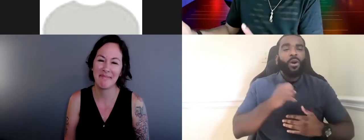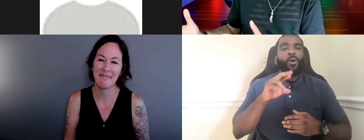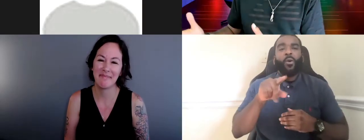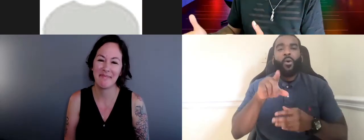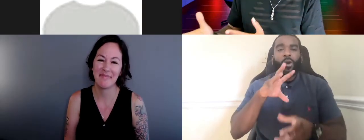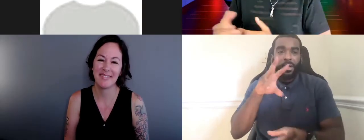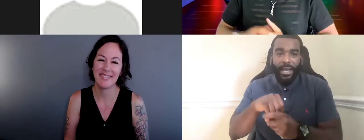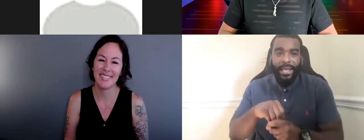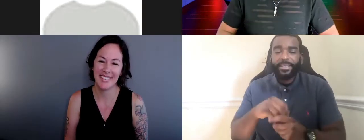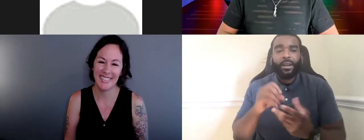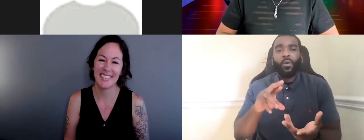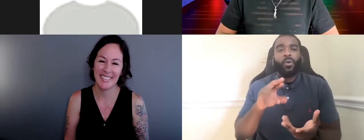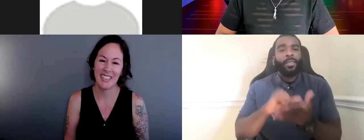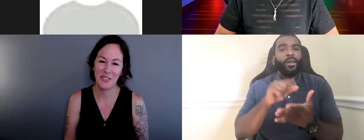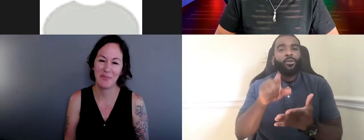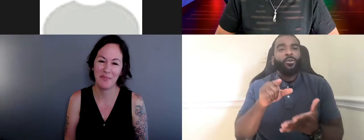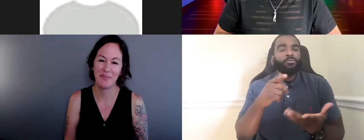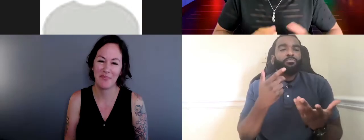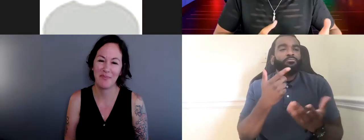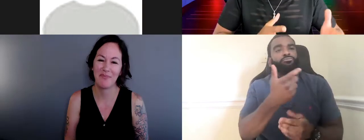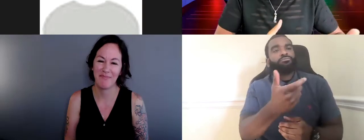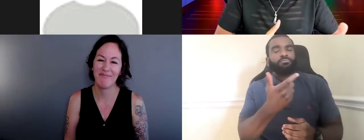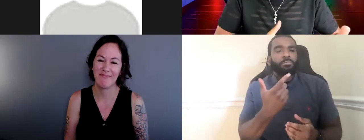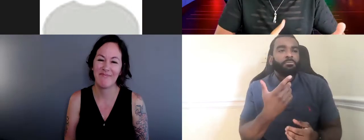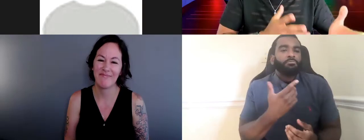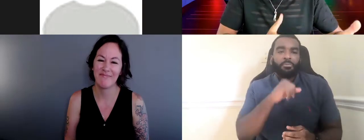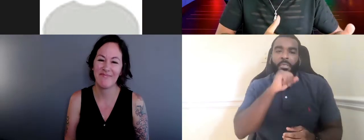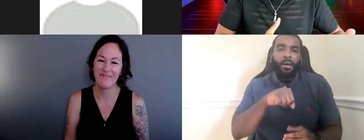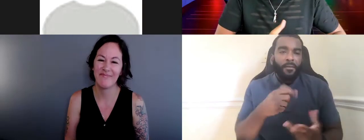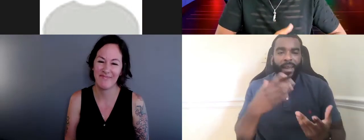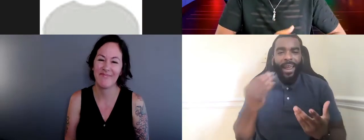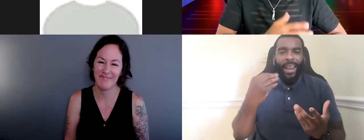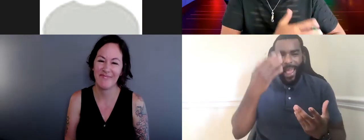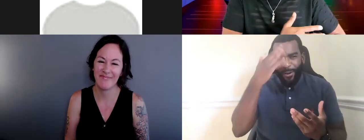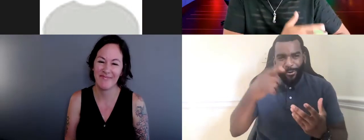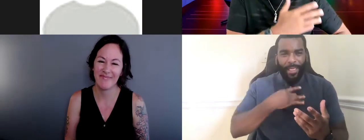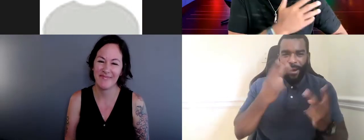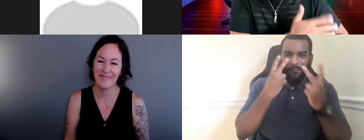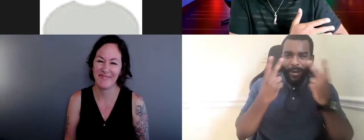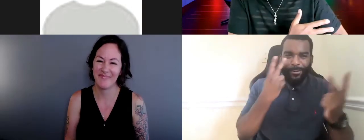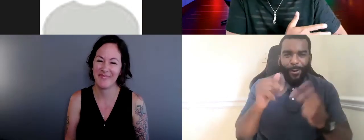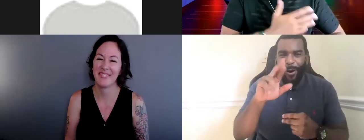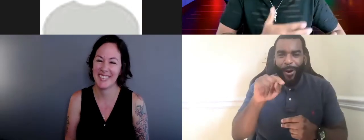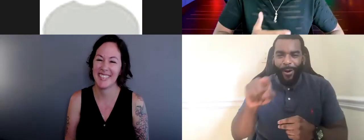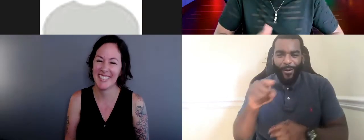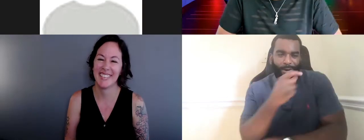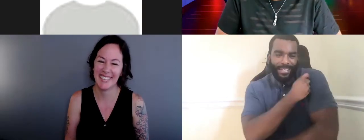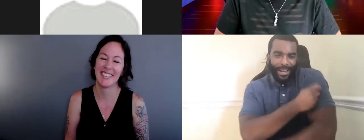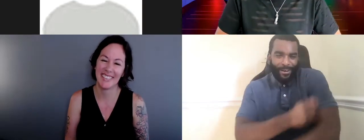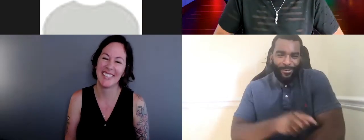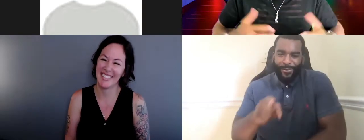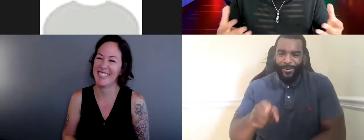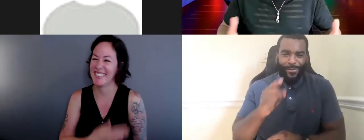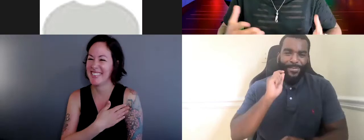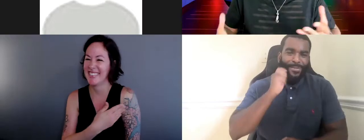or that you love to appreciate. And I see you love visual art. Your ink is so awesome and amazing.